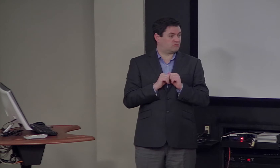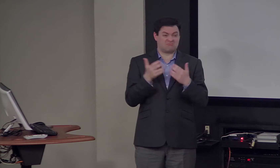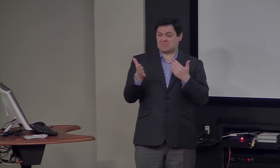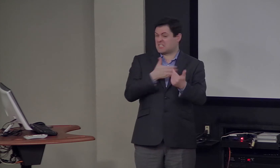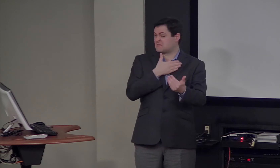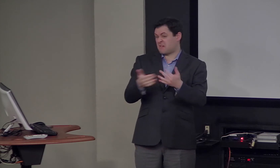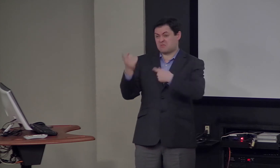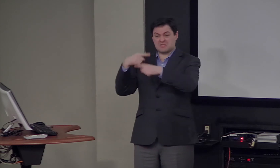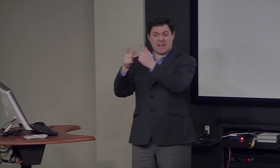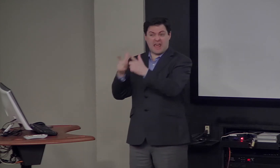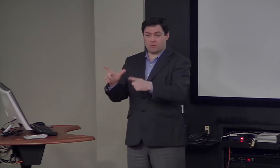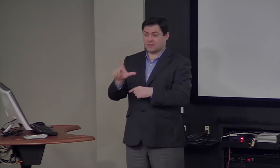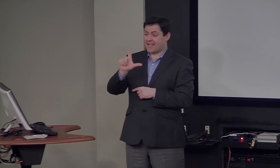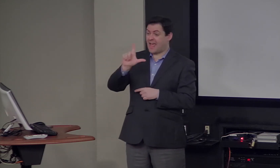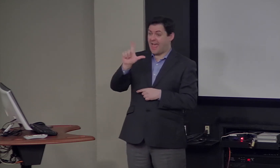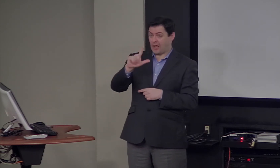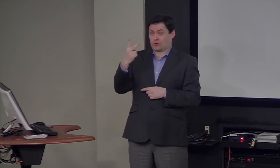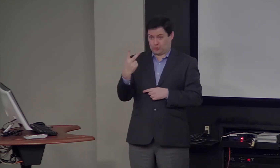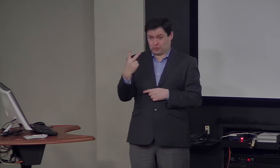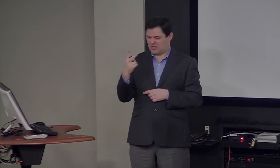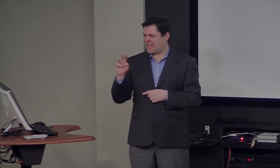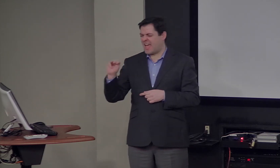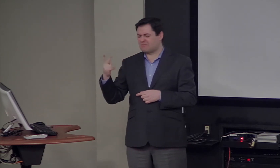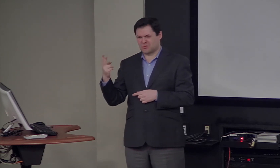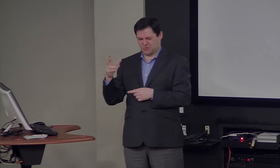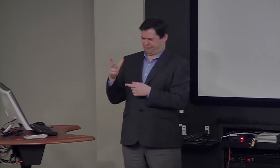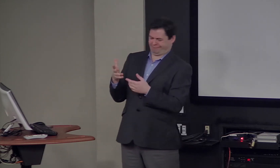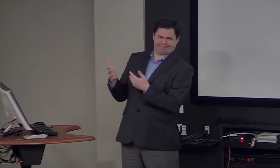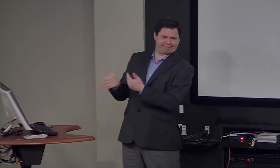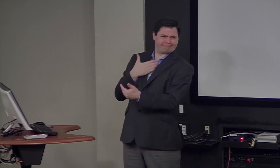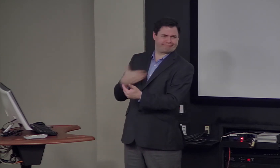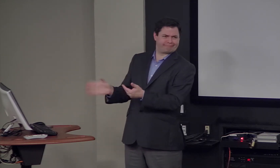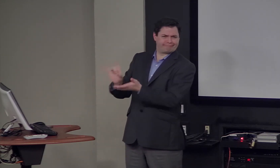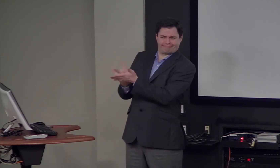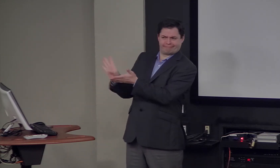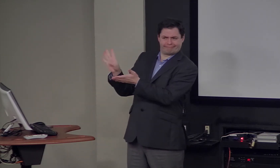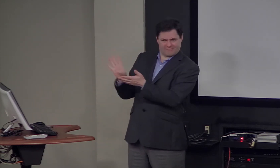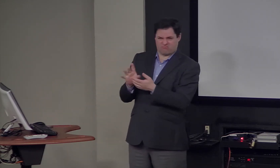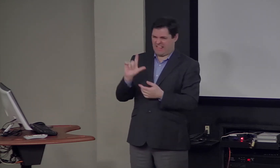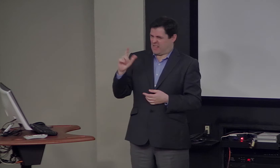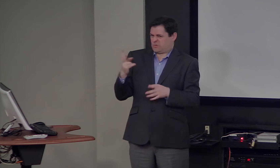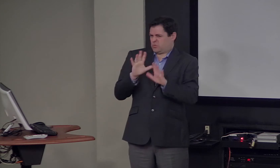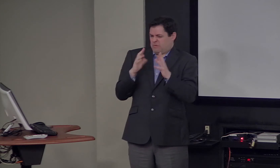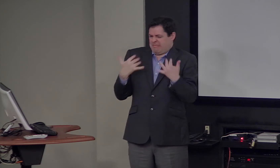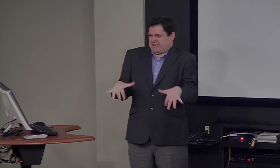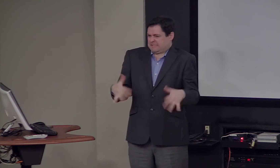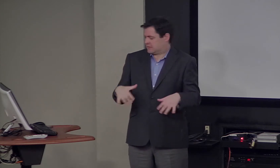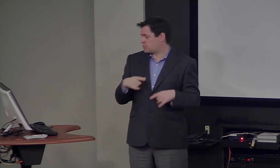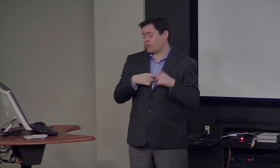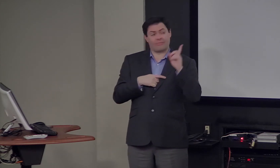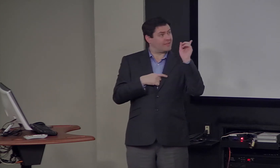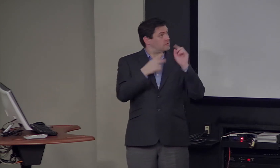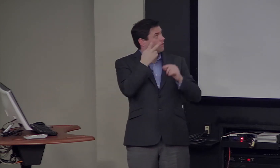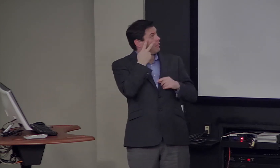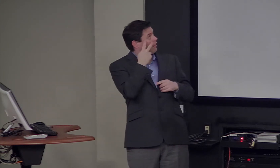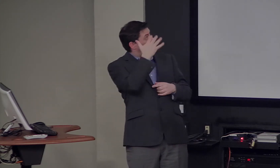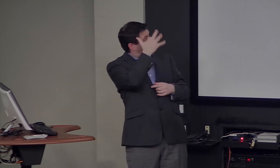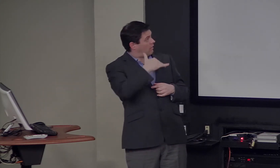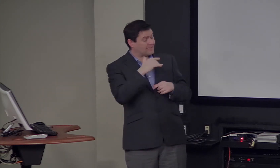really determines whether or not a person is good at learning language in general, whatever L2 that is, disregarding, of course, a different modality here, but just